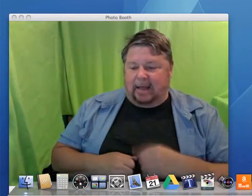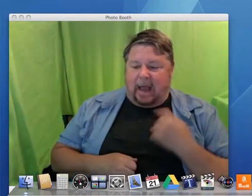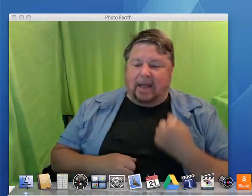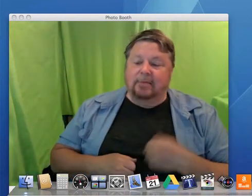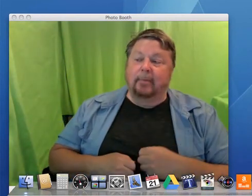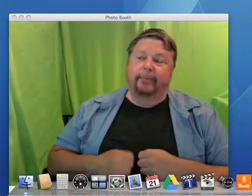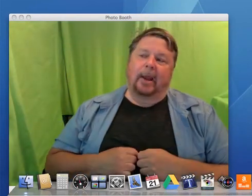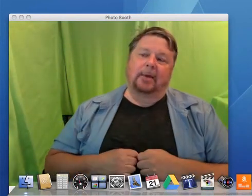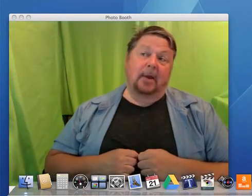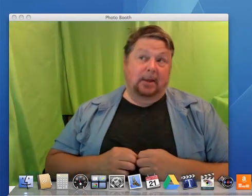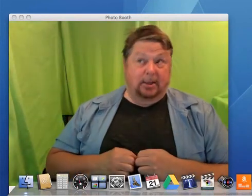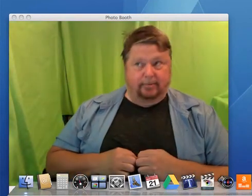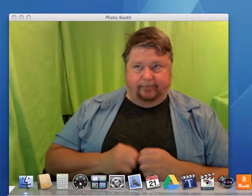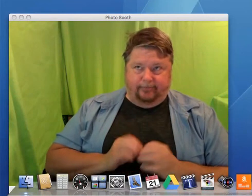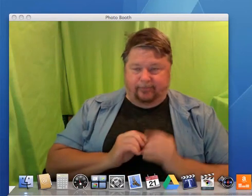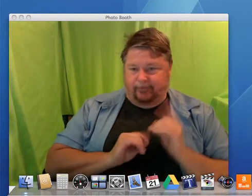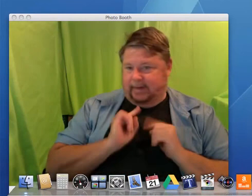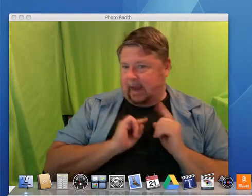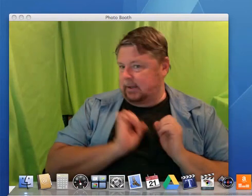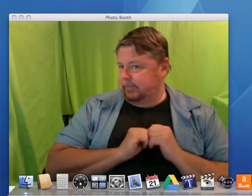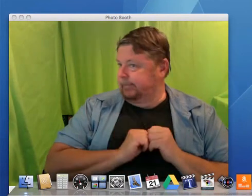I I I signed.